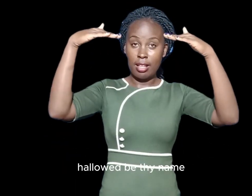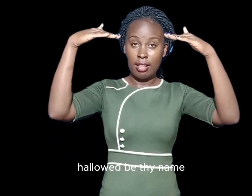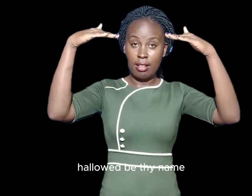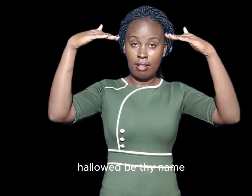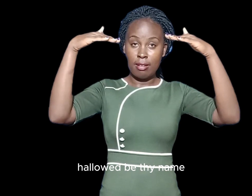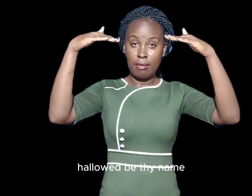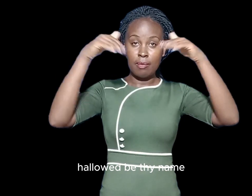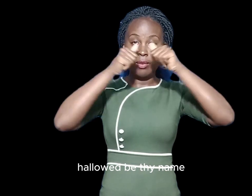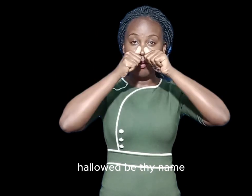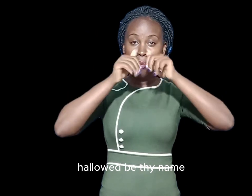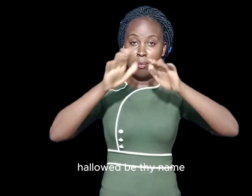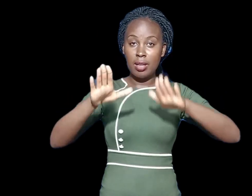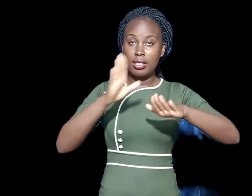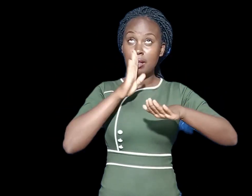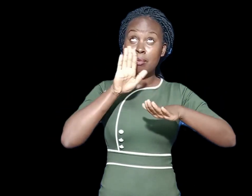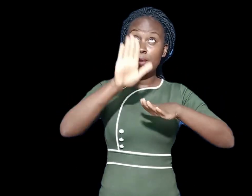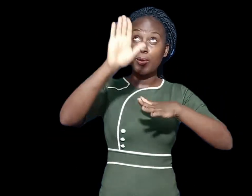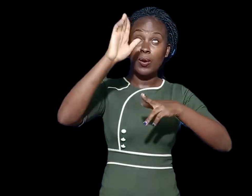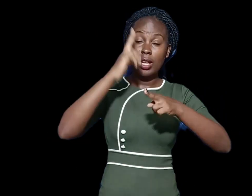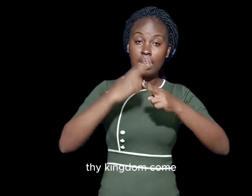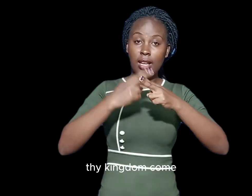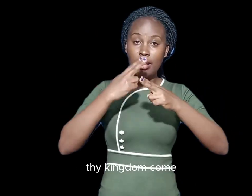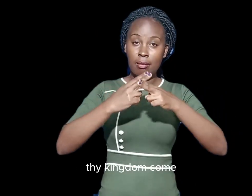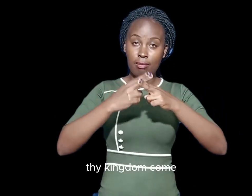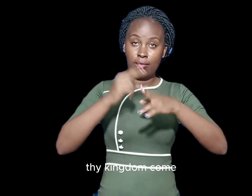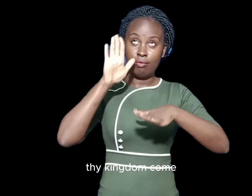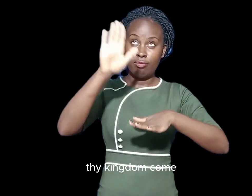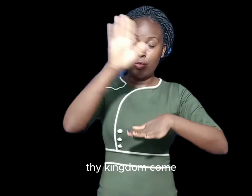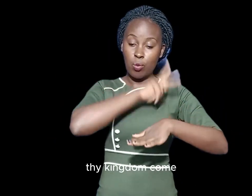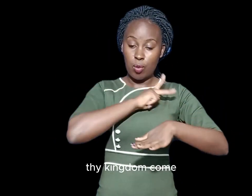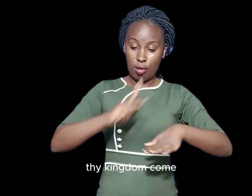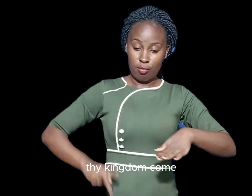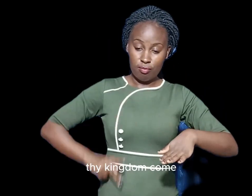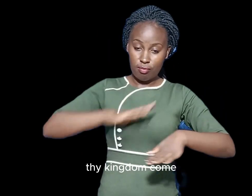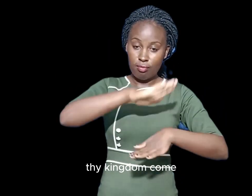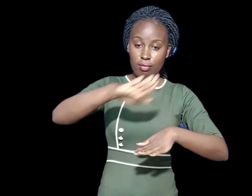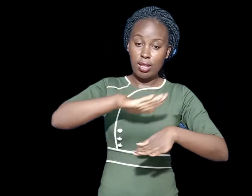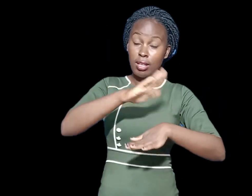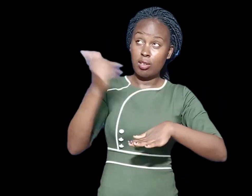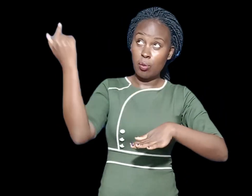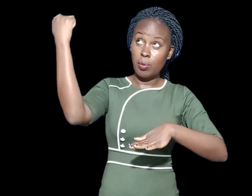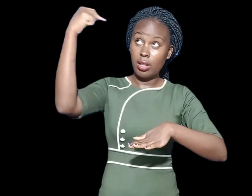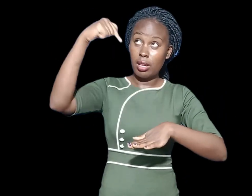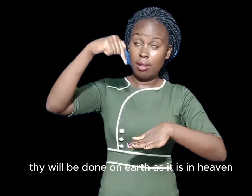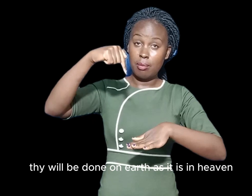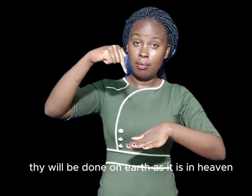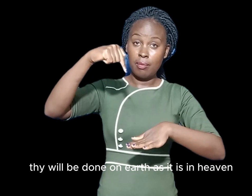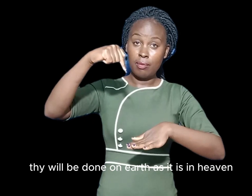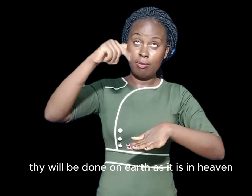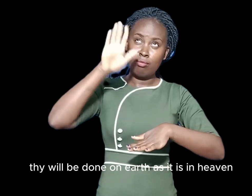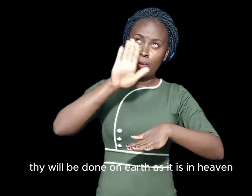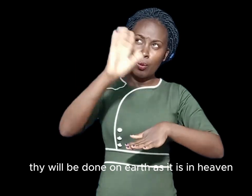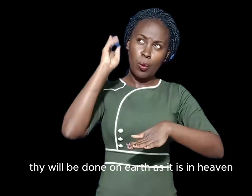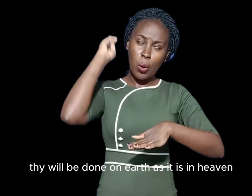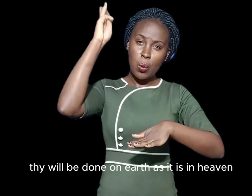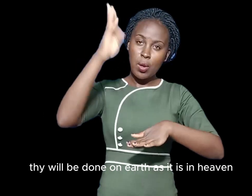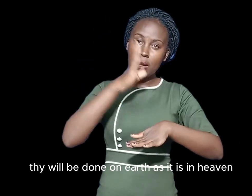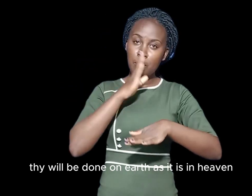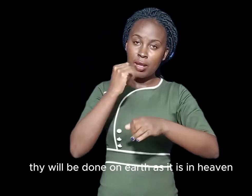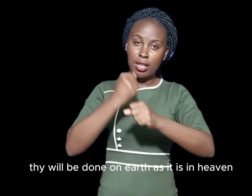be thy name Thy kingdom come Thy will be done On earth